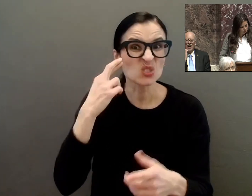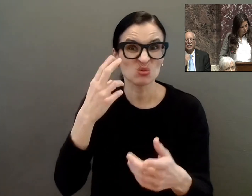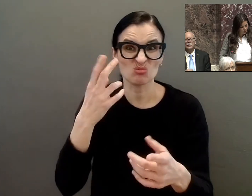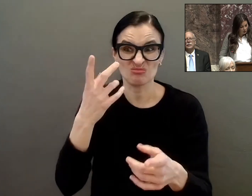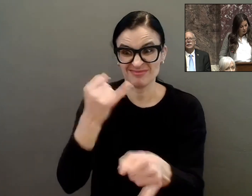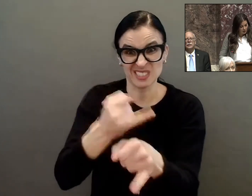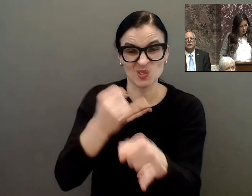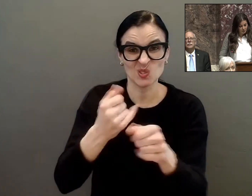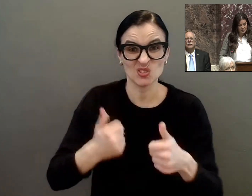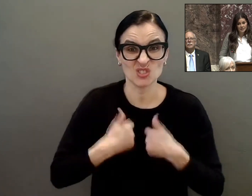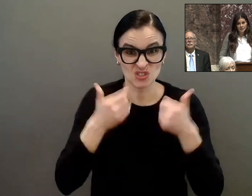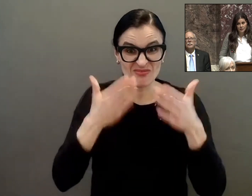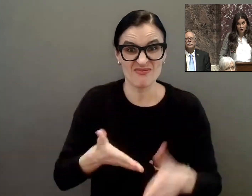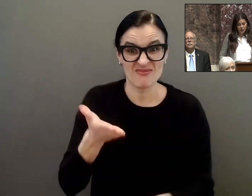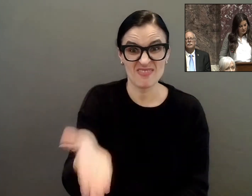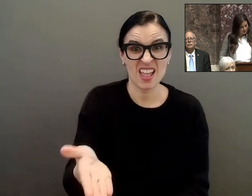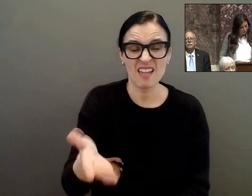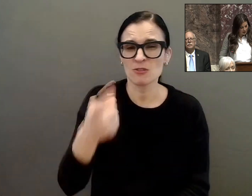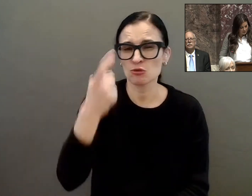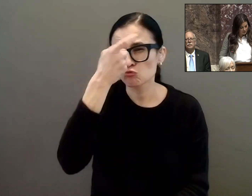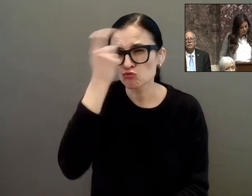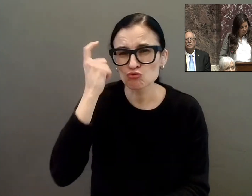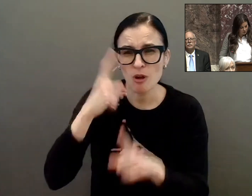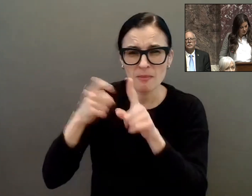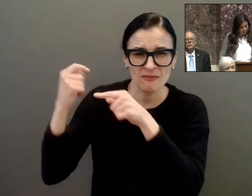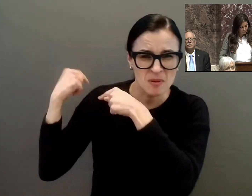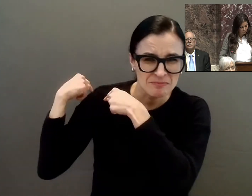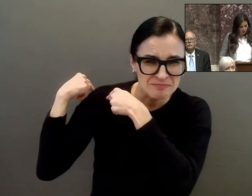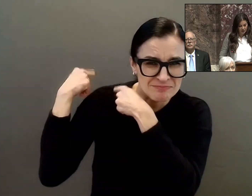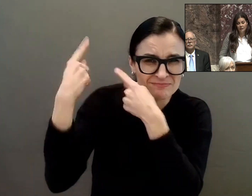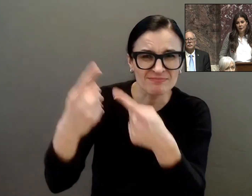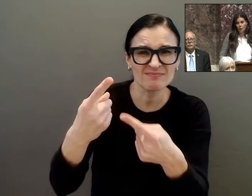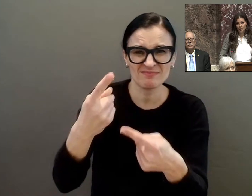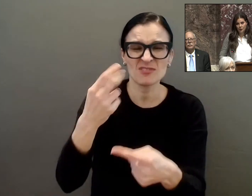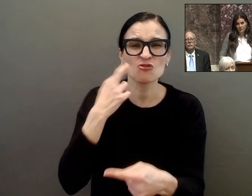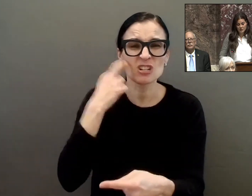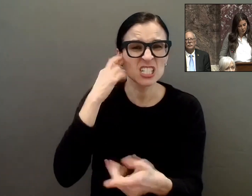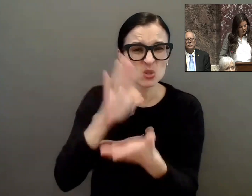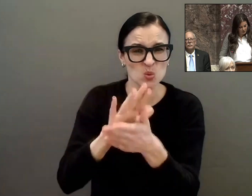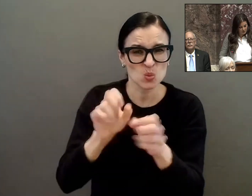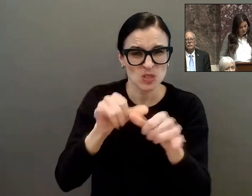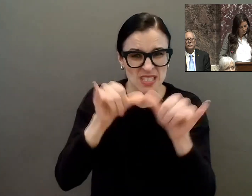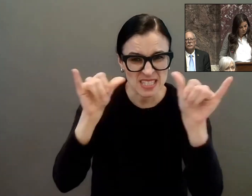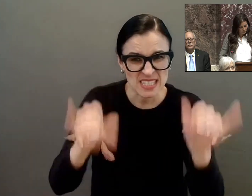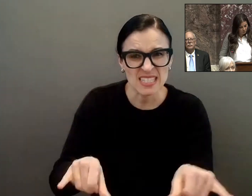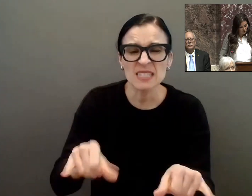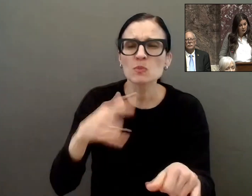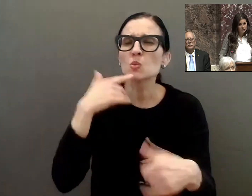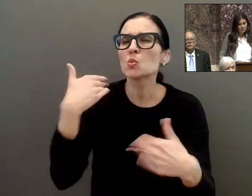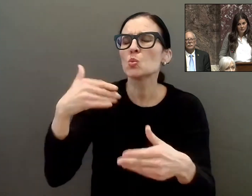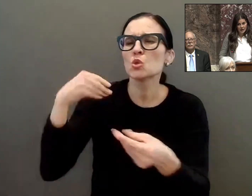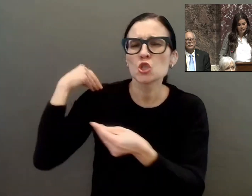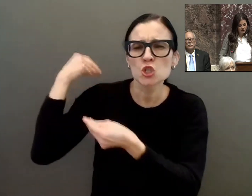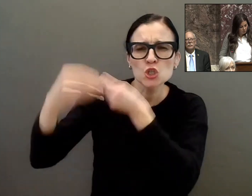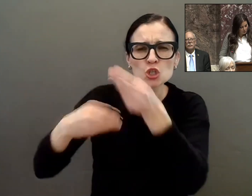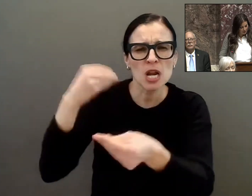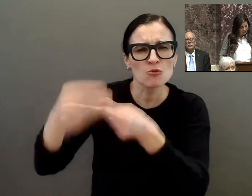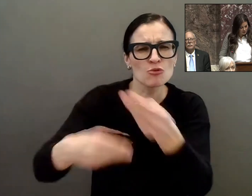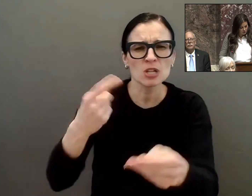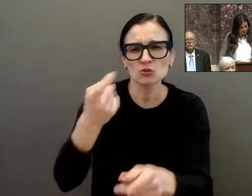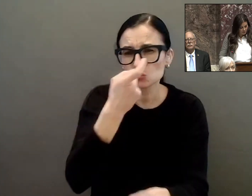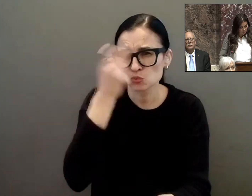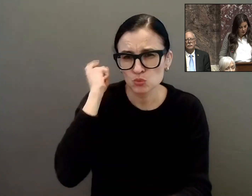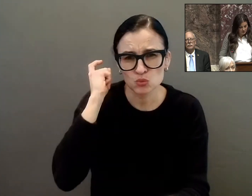today. It persists in the hearts and minds of Indigenous people in every corner of this province. Sadly,